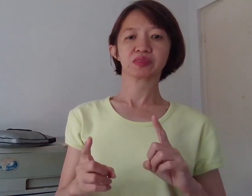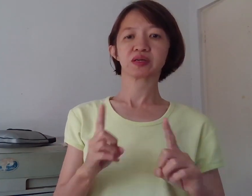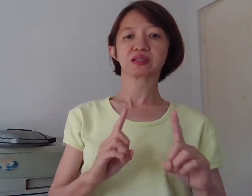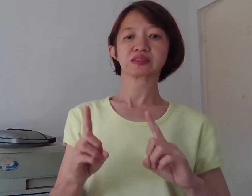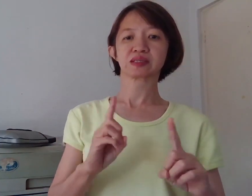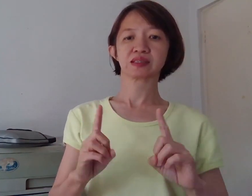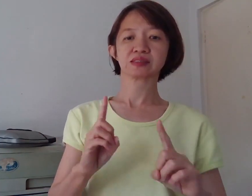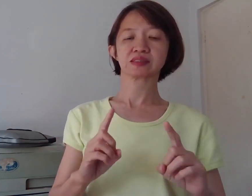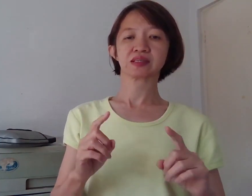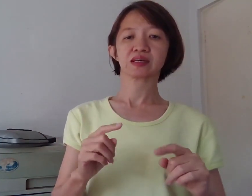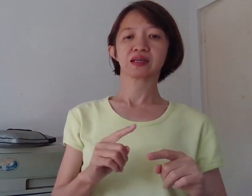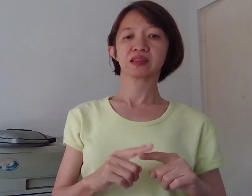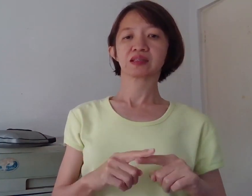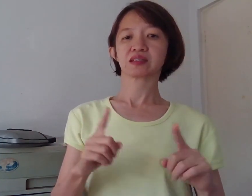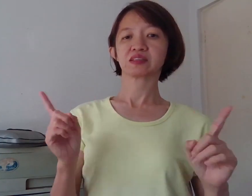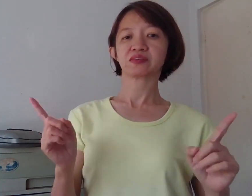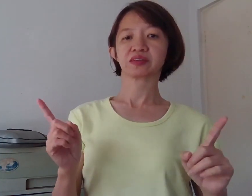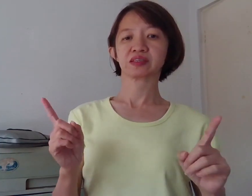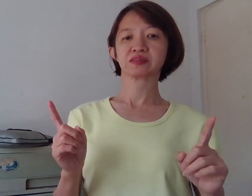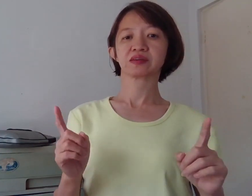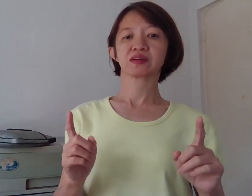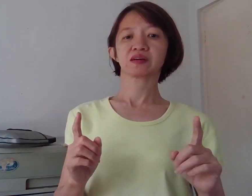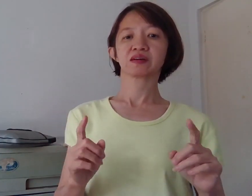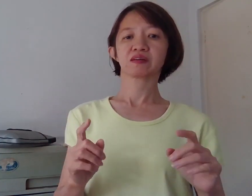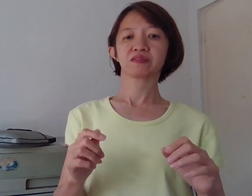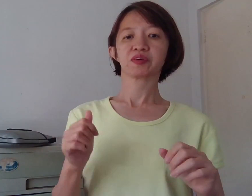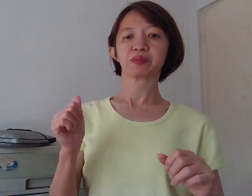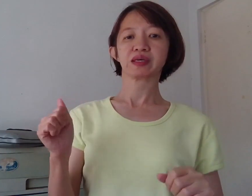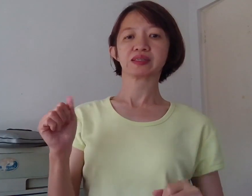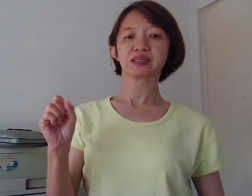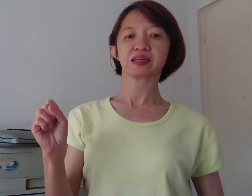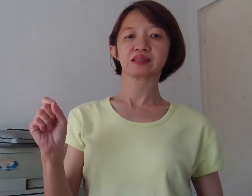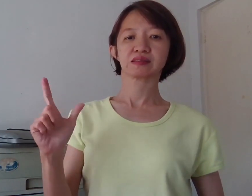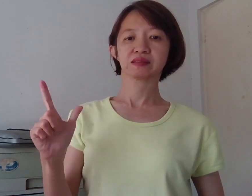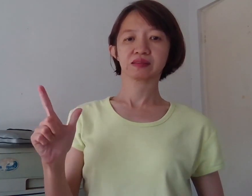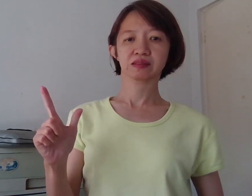there are signs that are different from ASL.